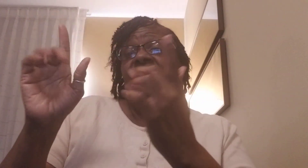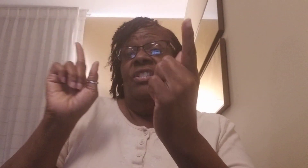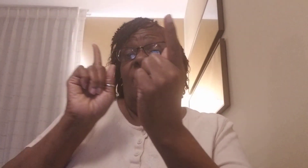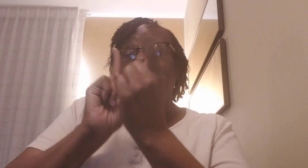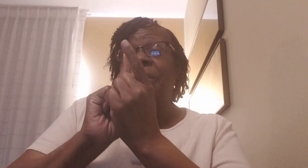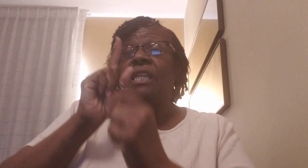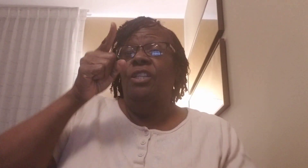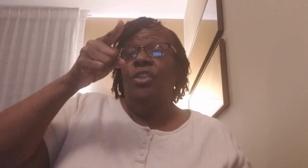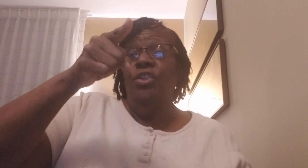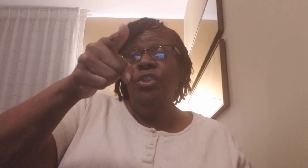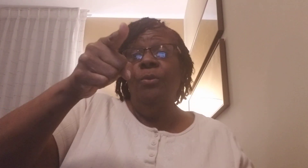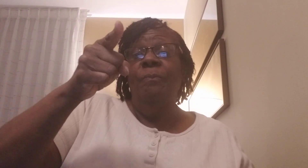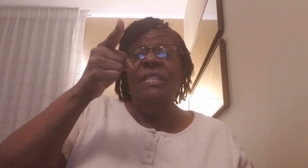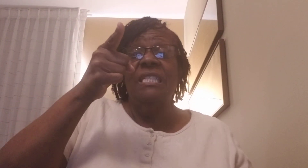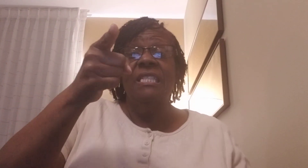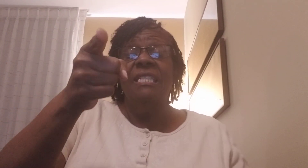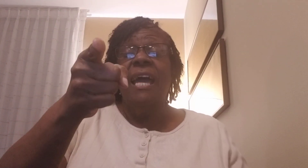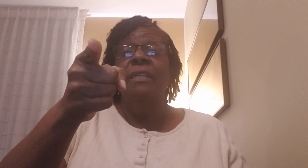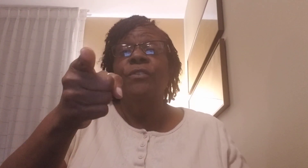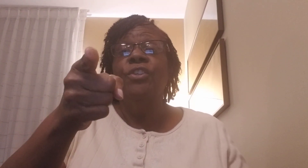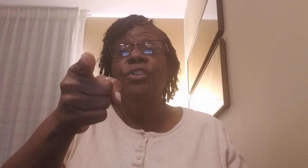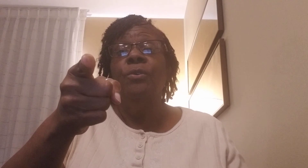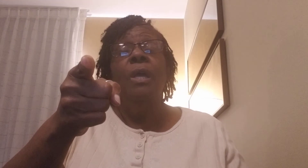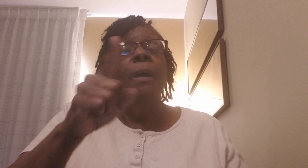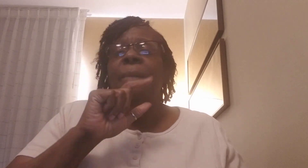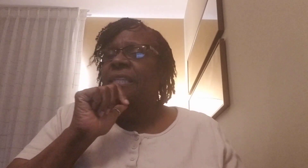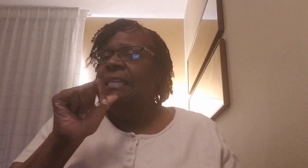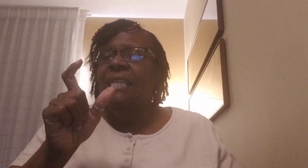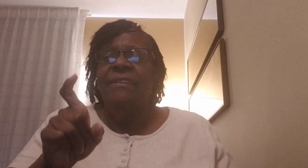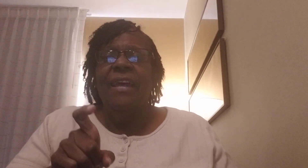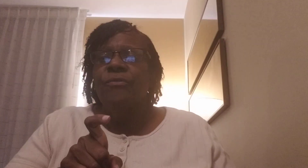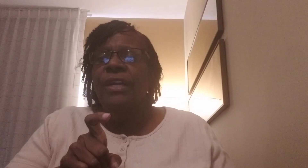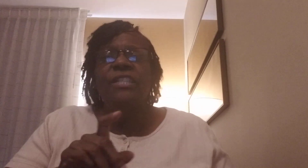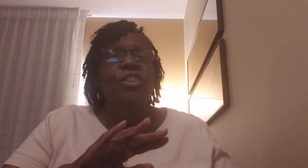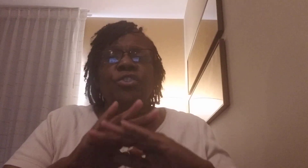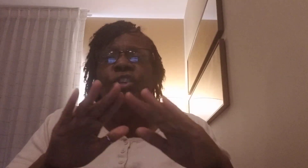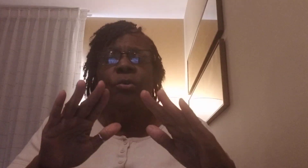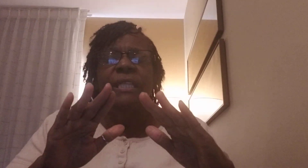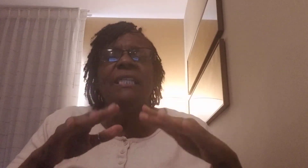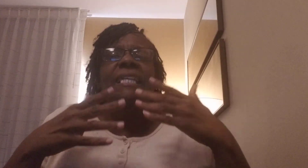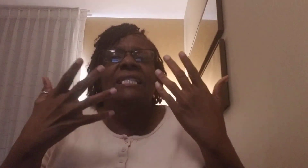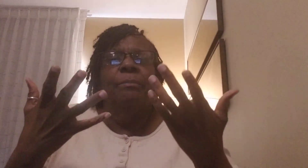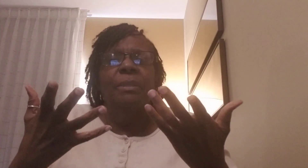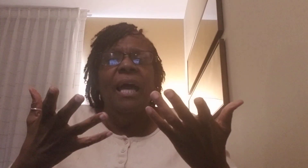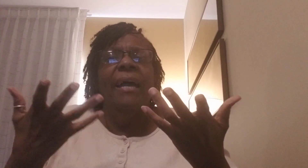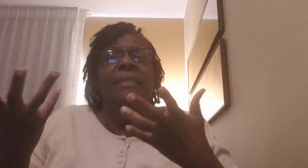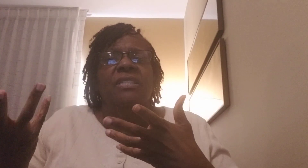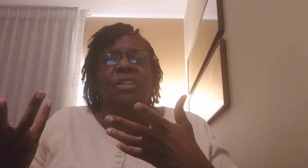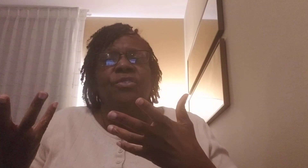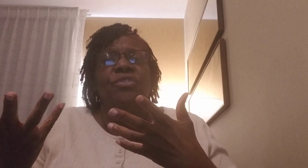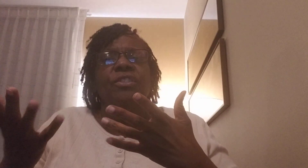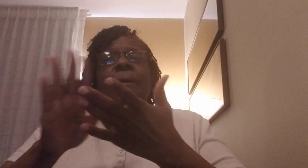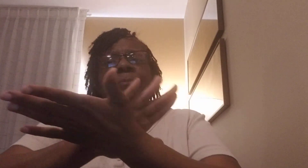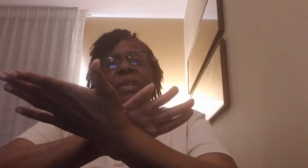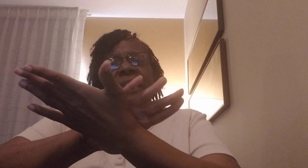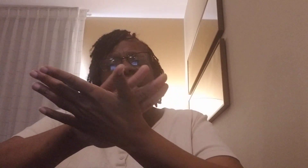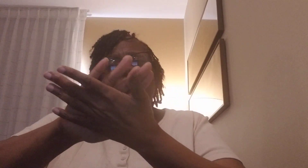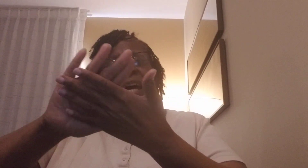to meet you. This is a sign for you. And then in that phrase, you don't need it. It's implied. It's understood.